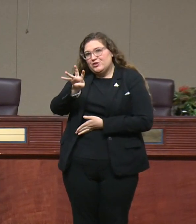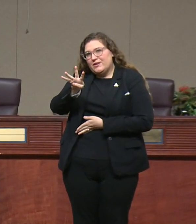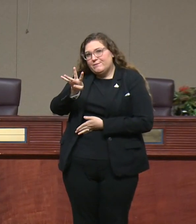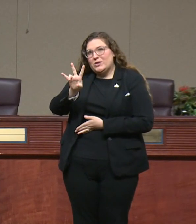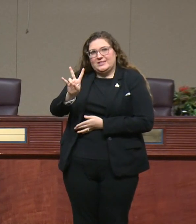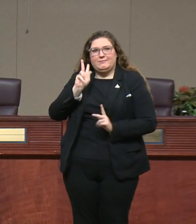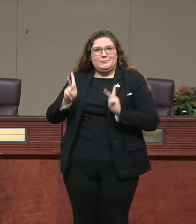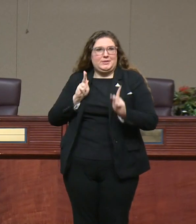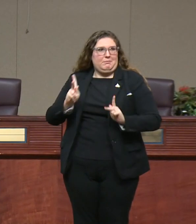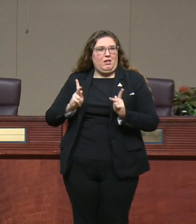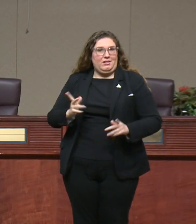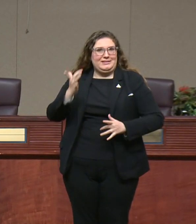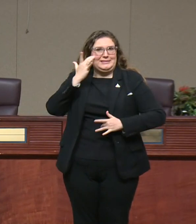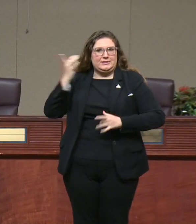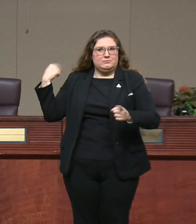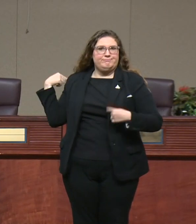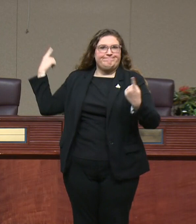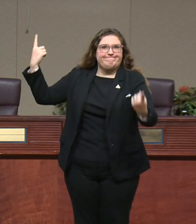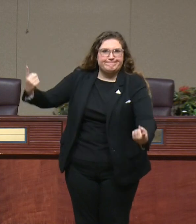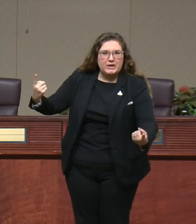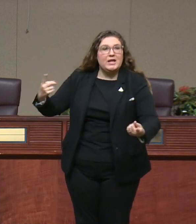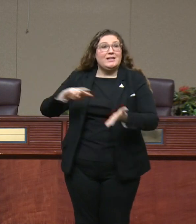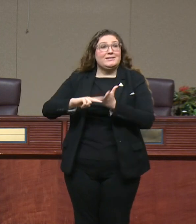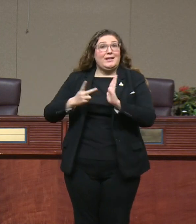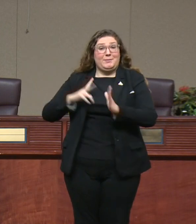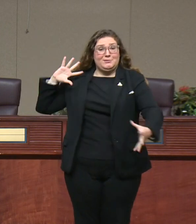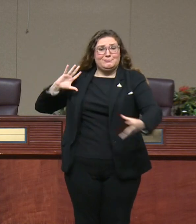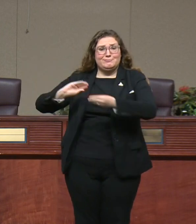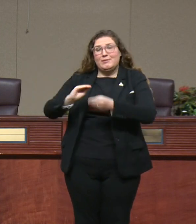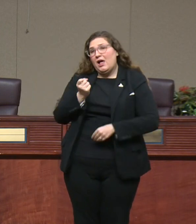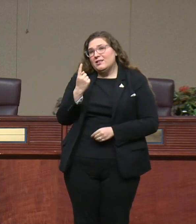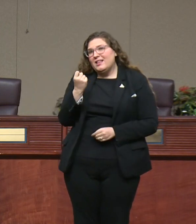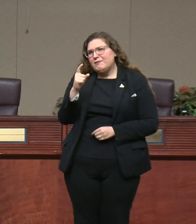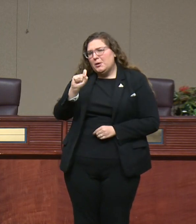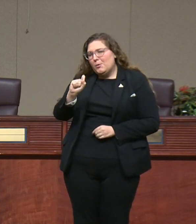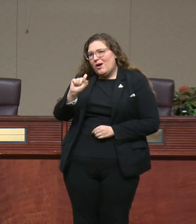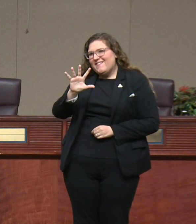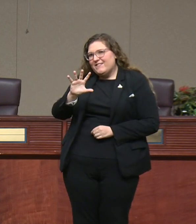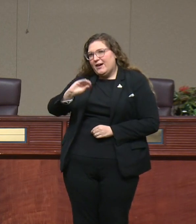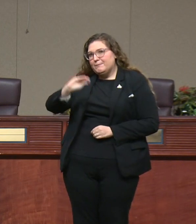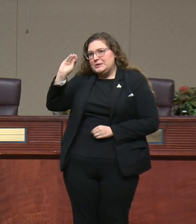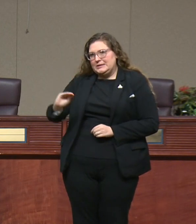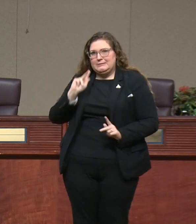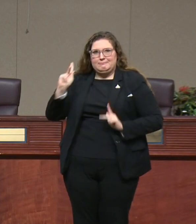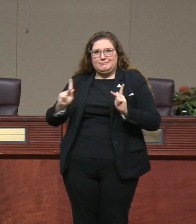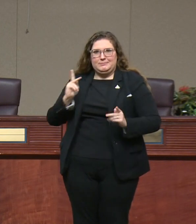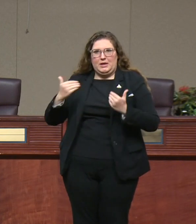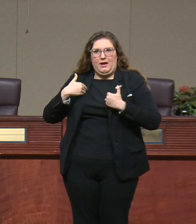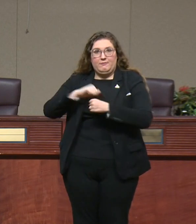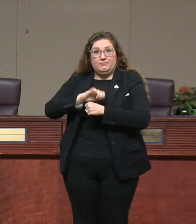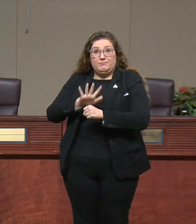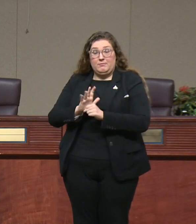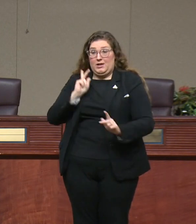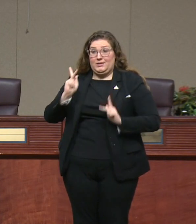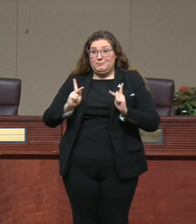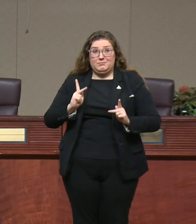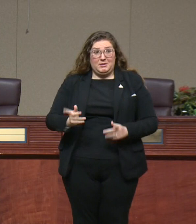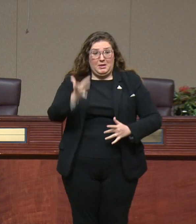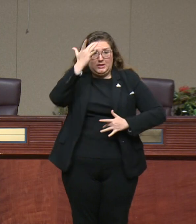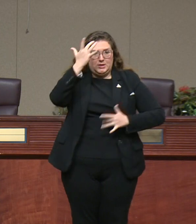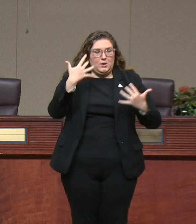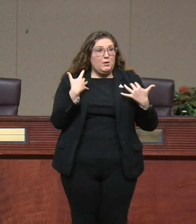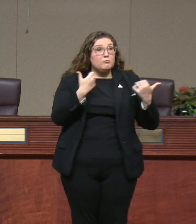37,247. That gave us 11.5% positive rate accumulative. And our recovery rate for today